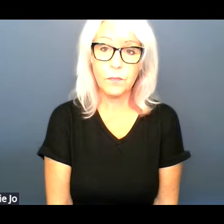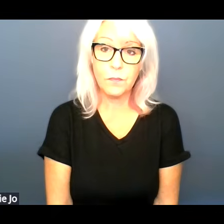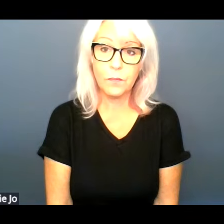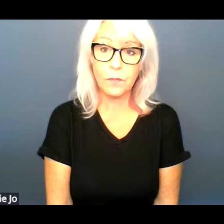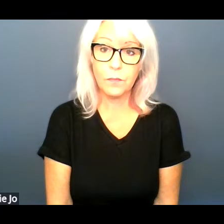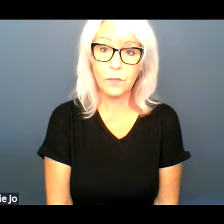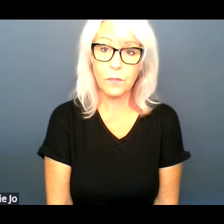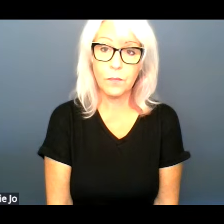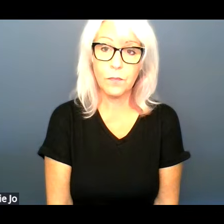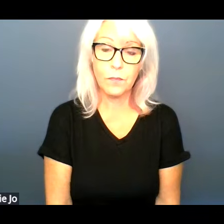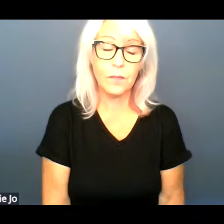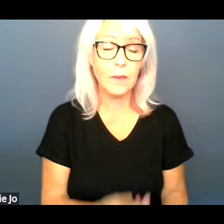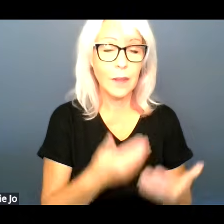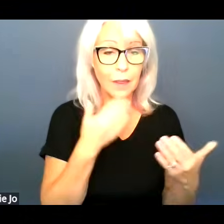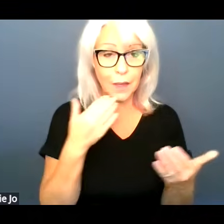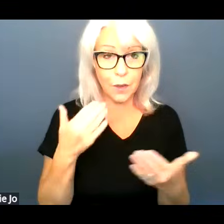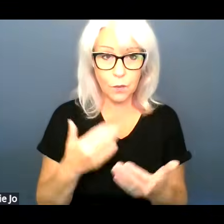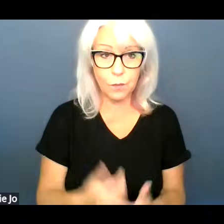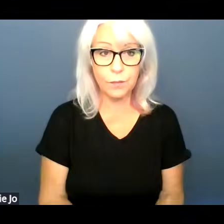Thank you.